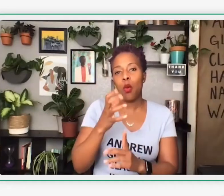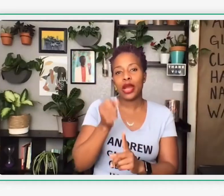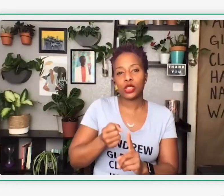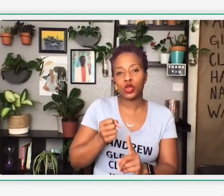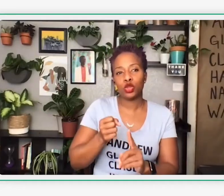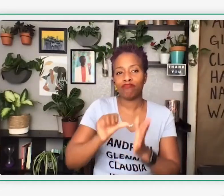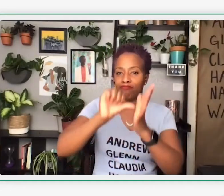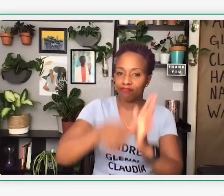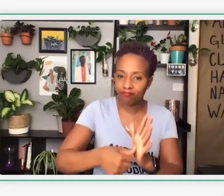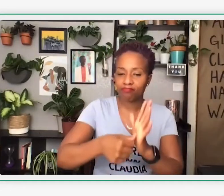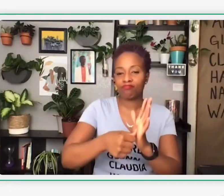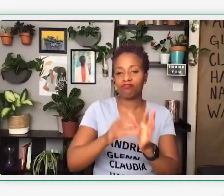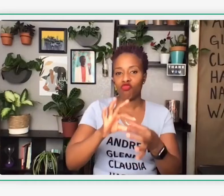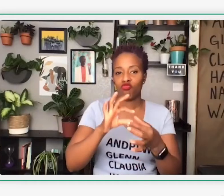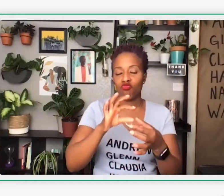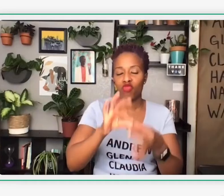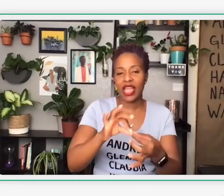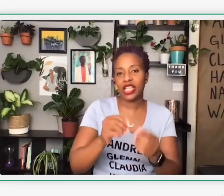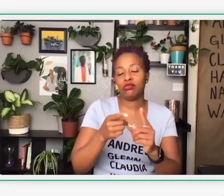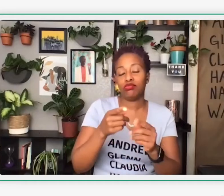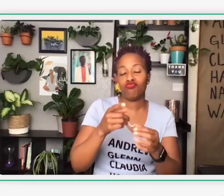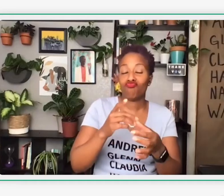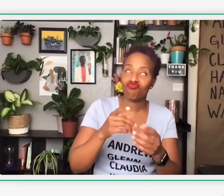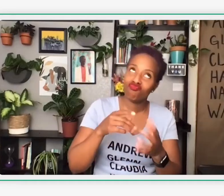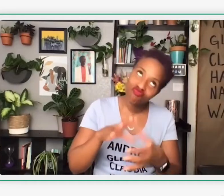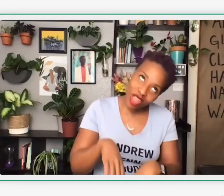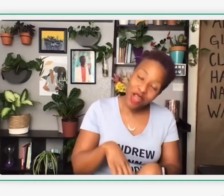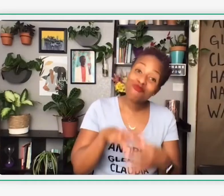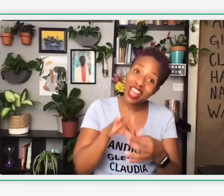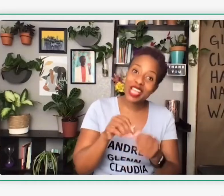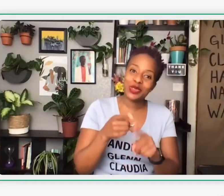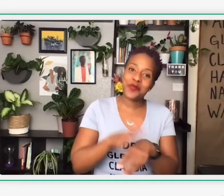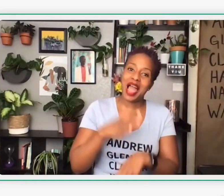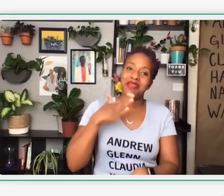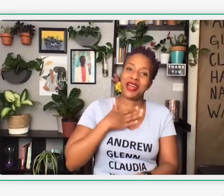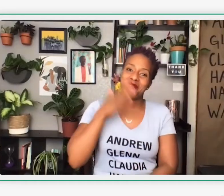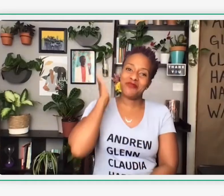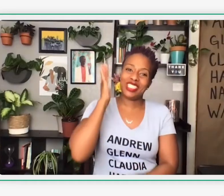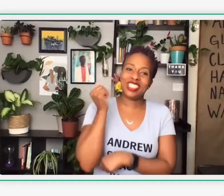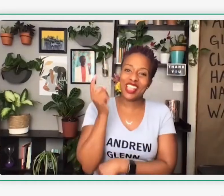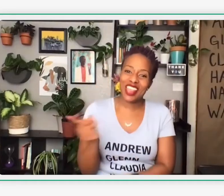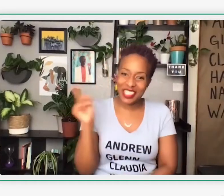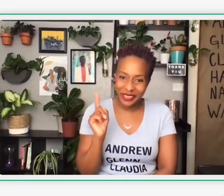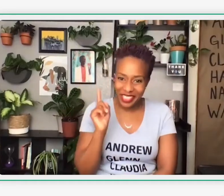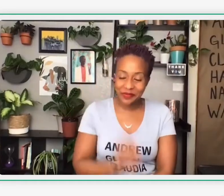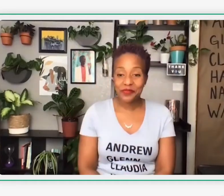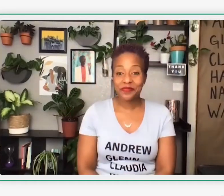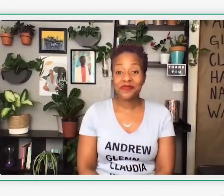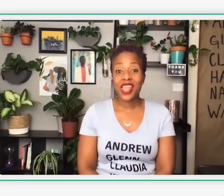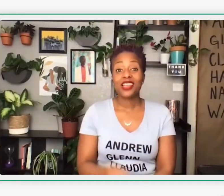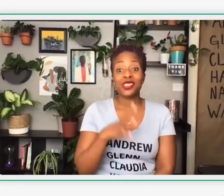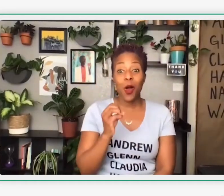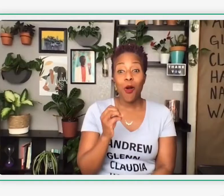to banking issues. And they also didn't have the relationship with the